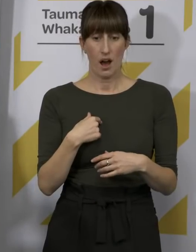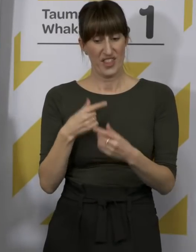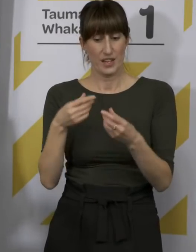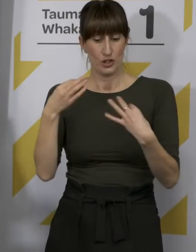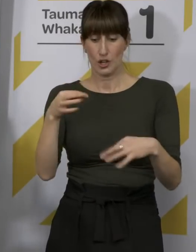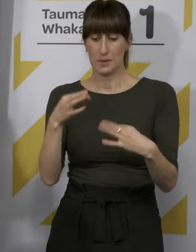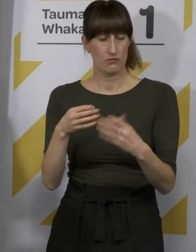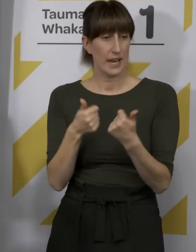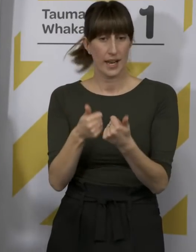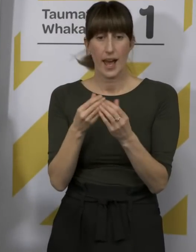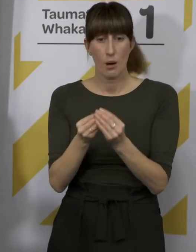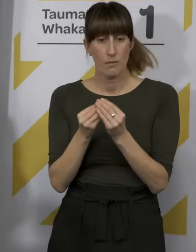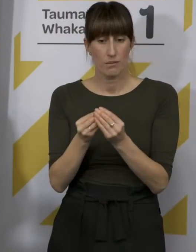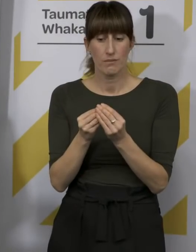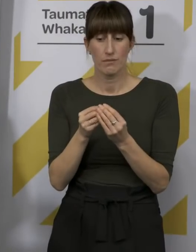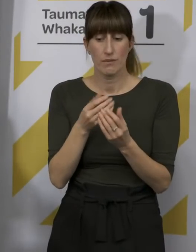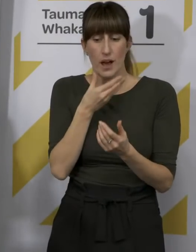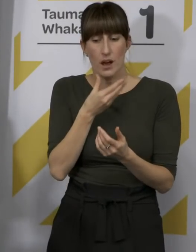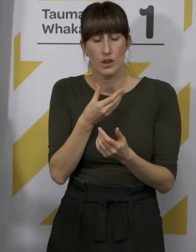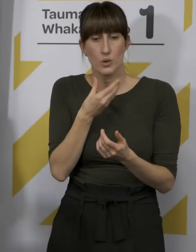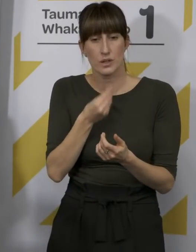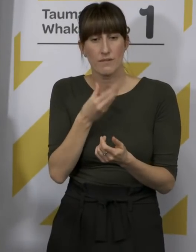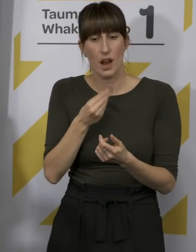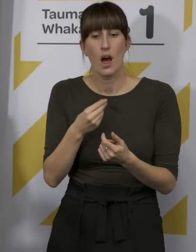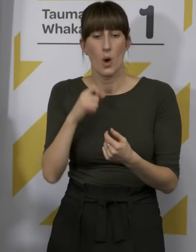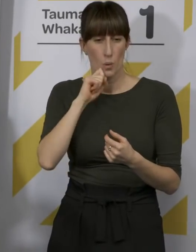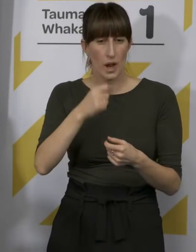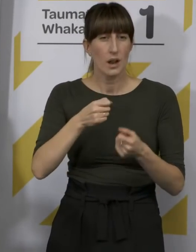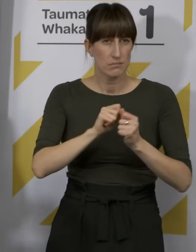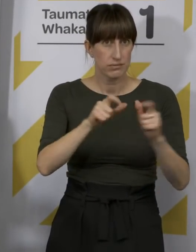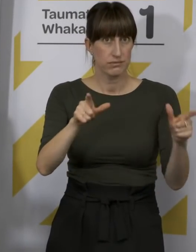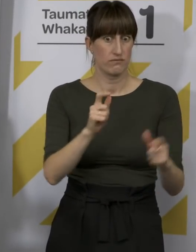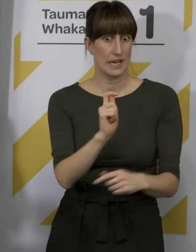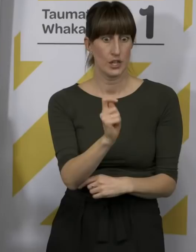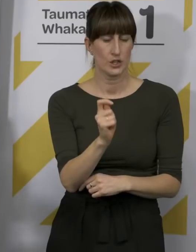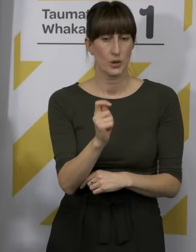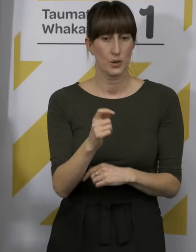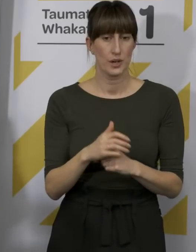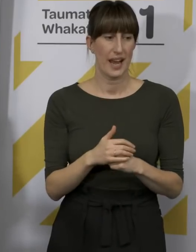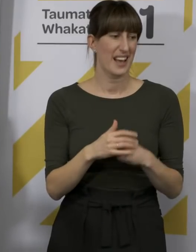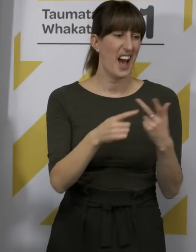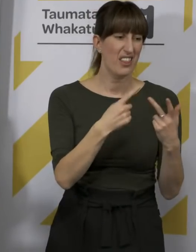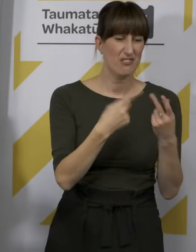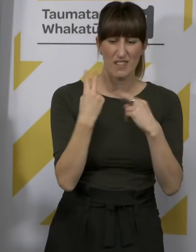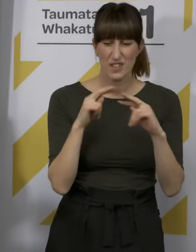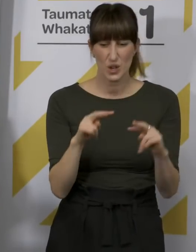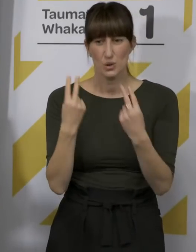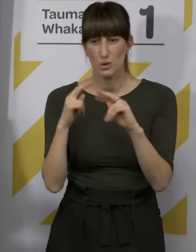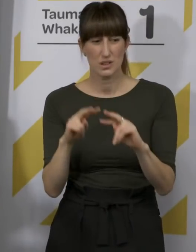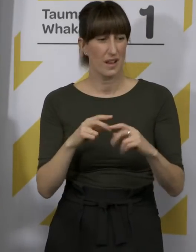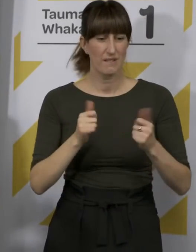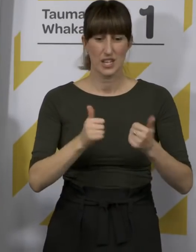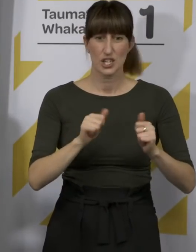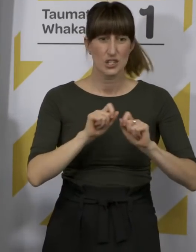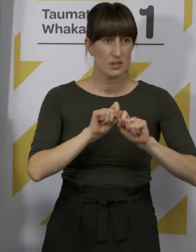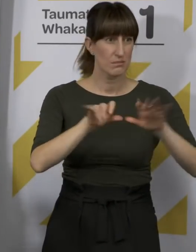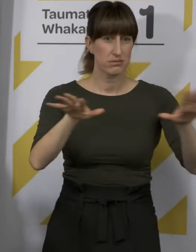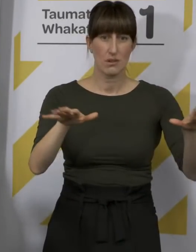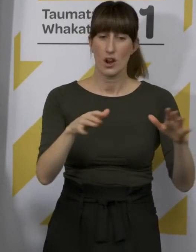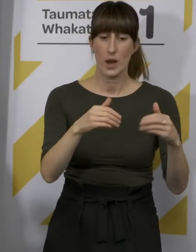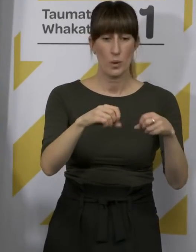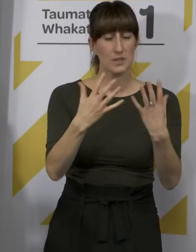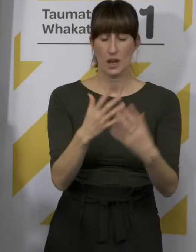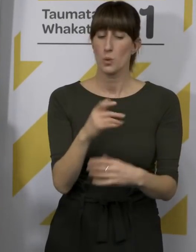helpful document, just as we've published all the other reviews done by Aisha Viral and others on the contact tracing. With